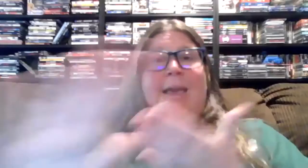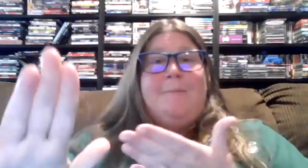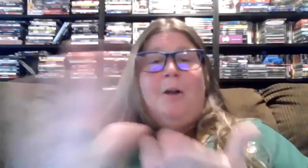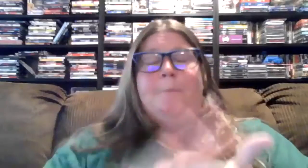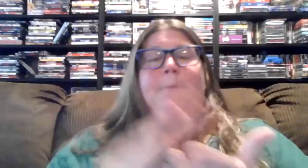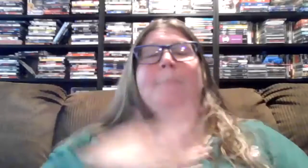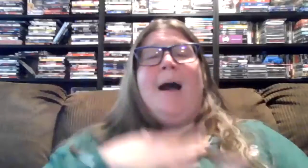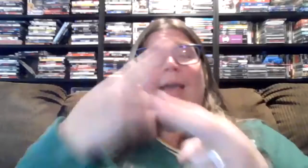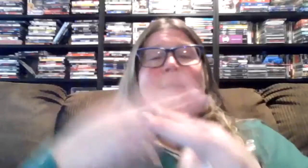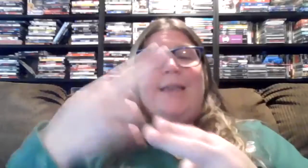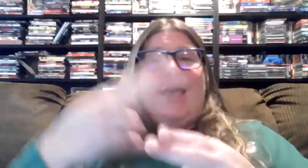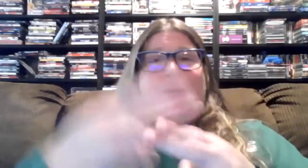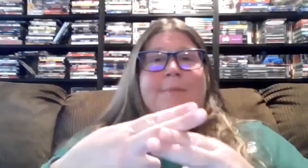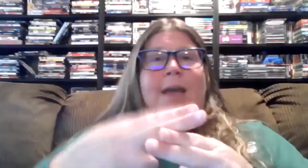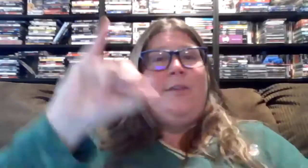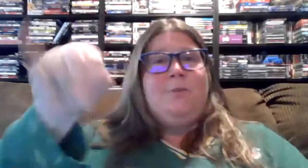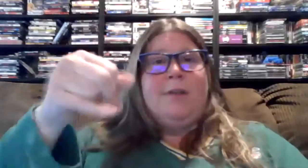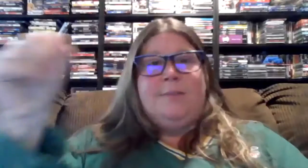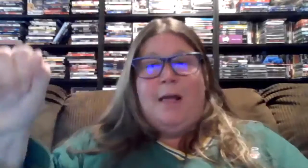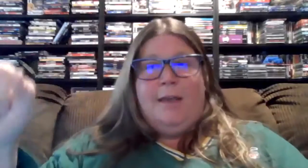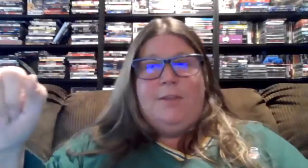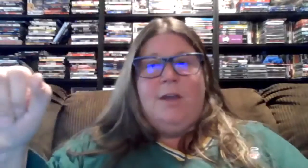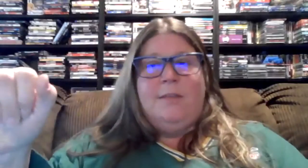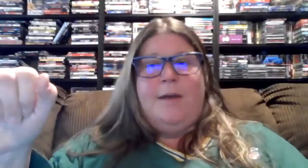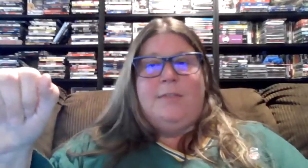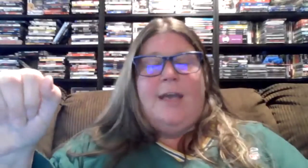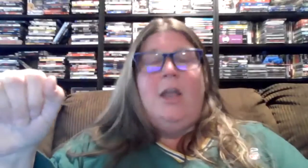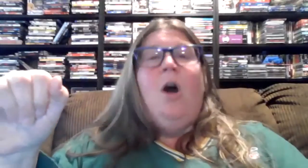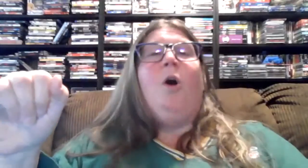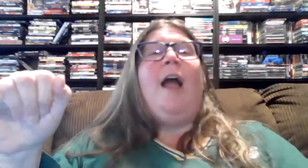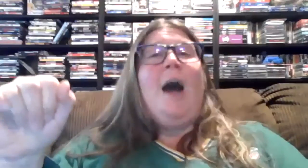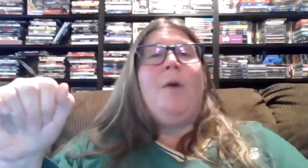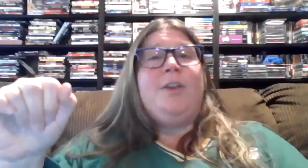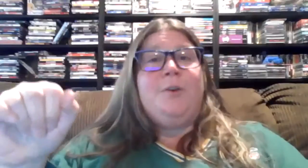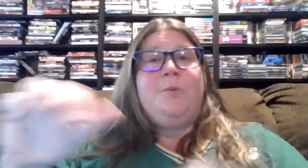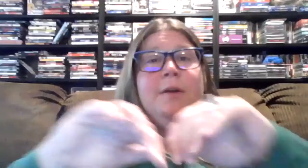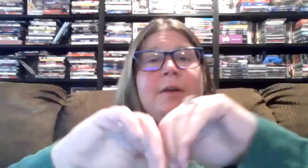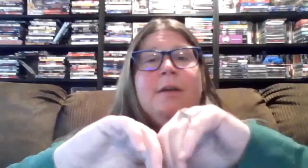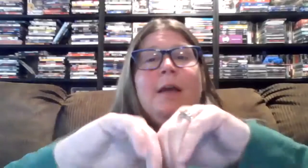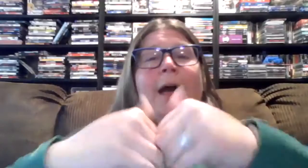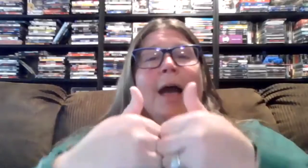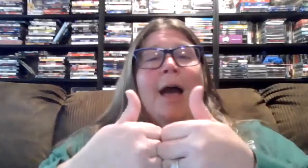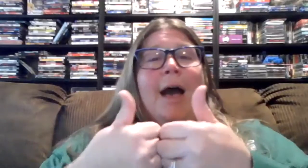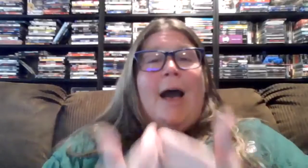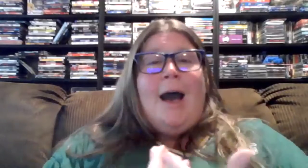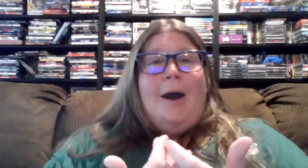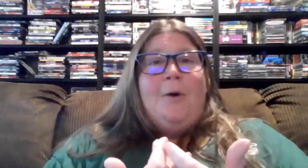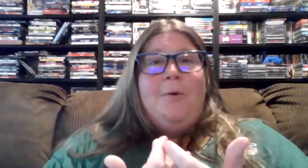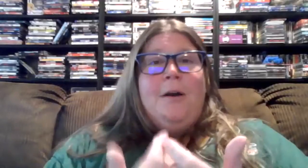name, and then you can spell it. We talked about that. Or how are you? How